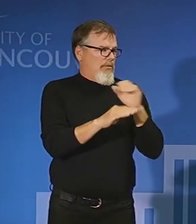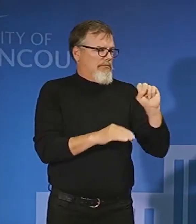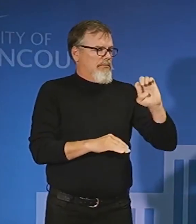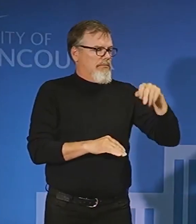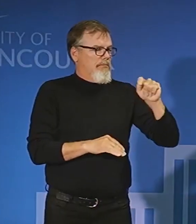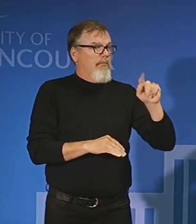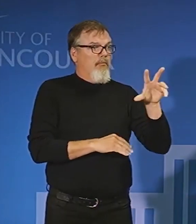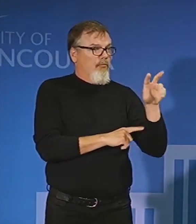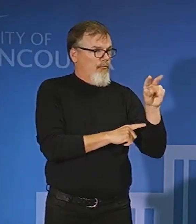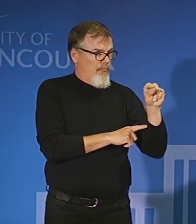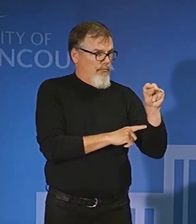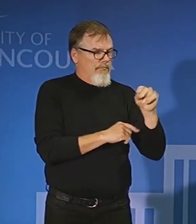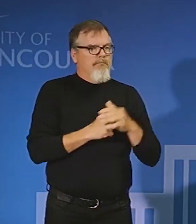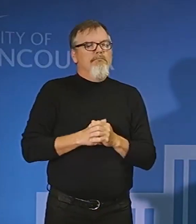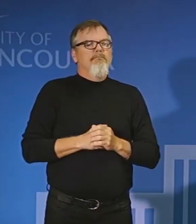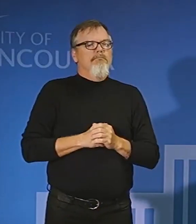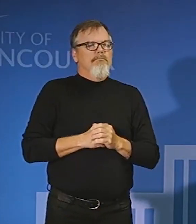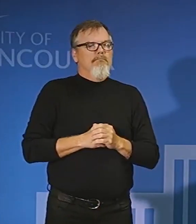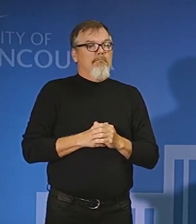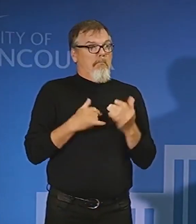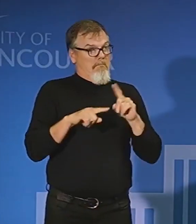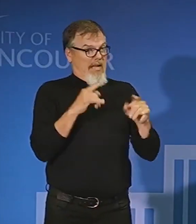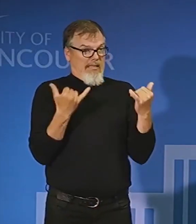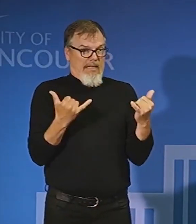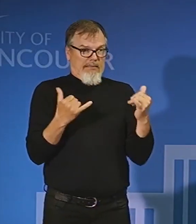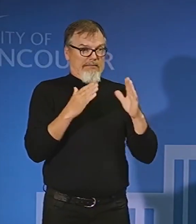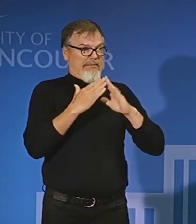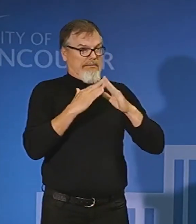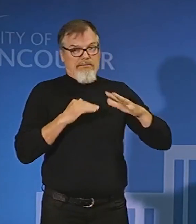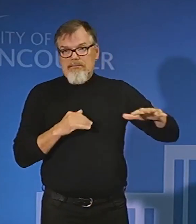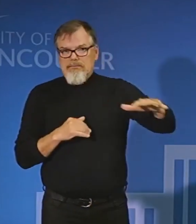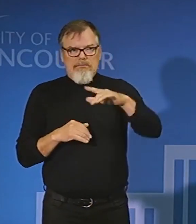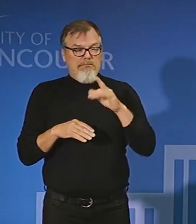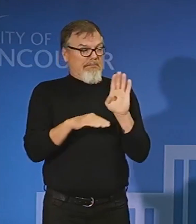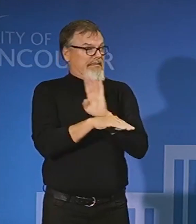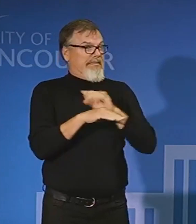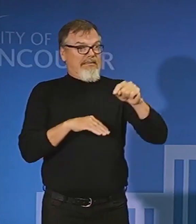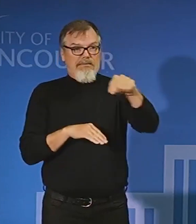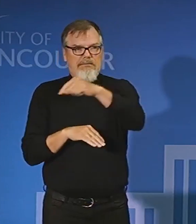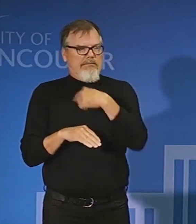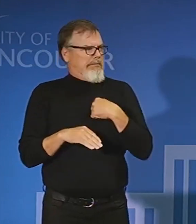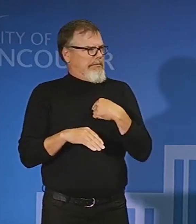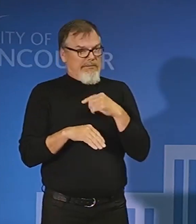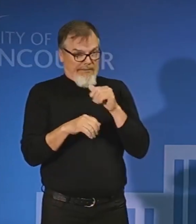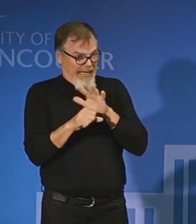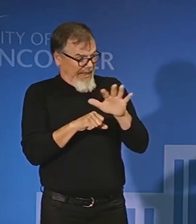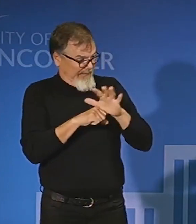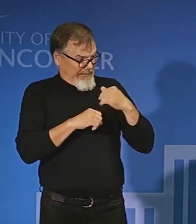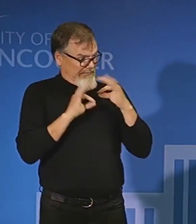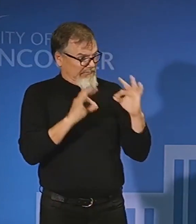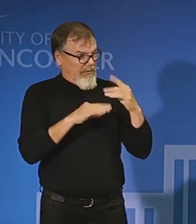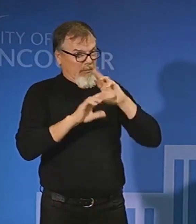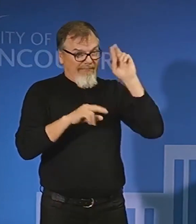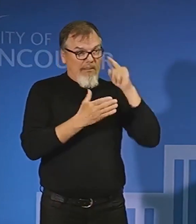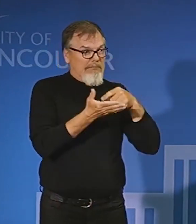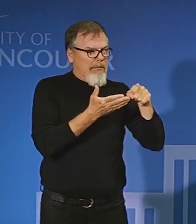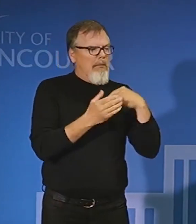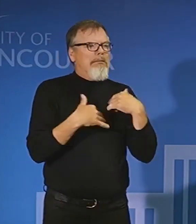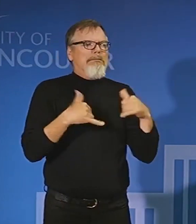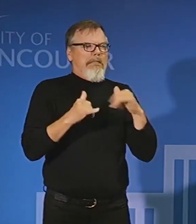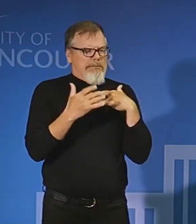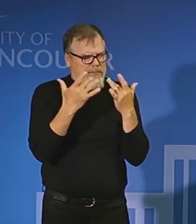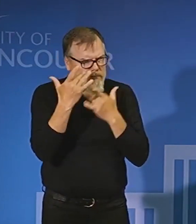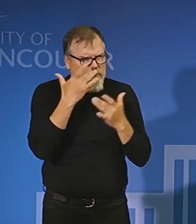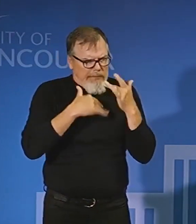Based on what businesses across our city tell me, more help is needed. Every mayor across Metro Vancouver agrees small